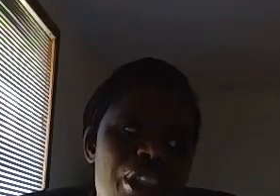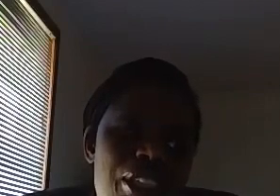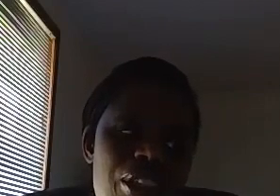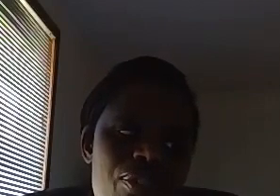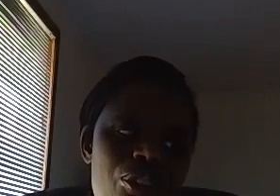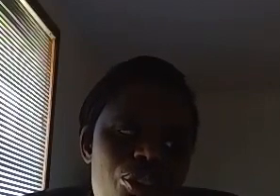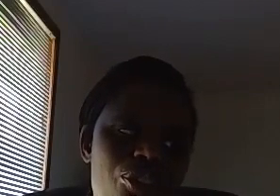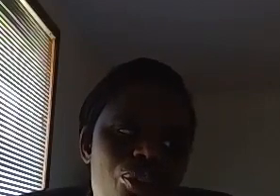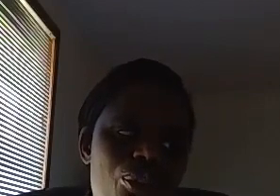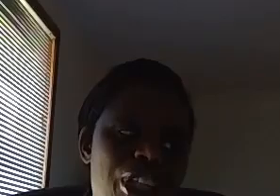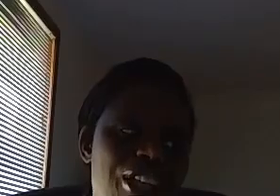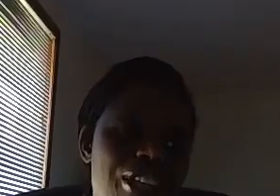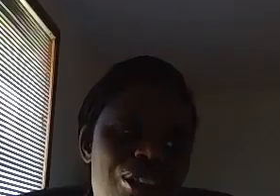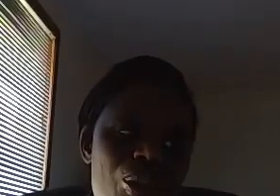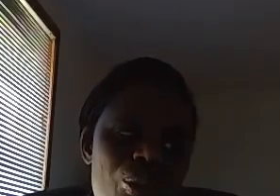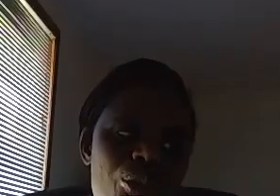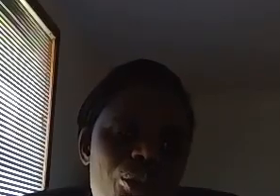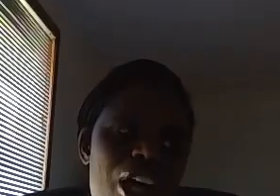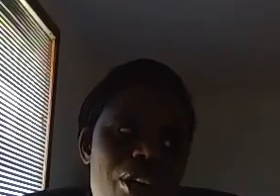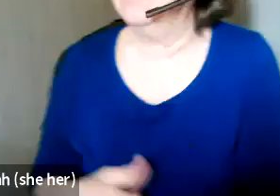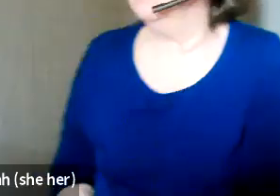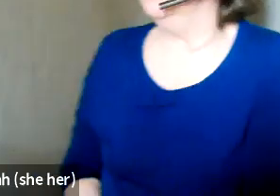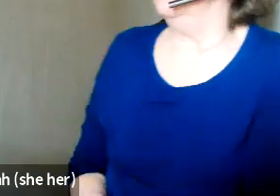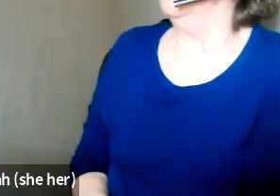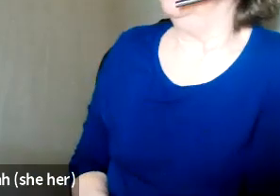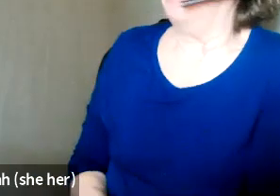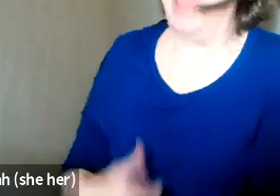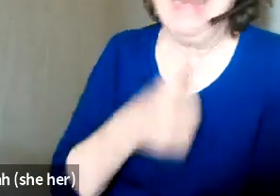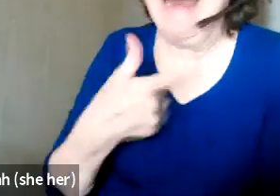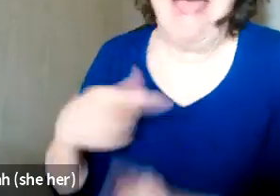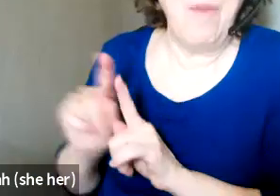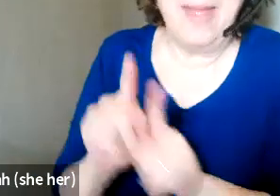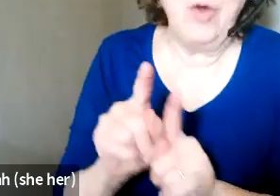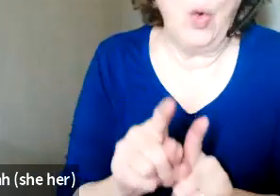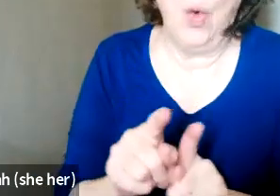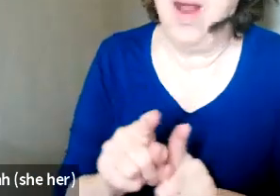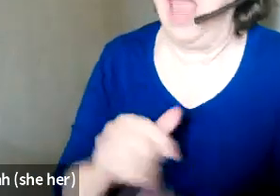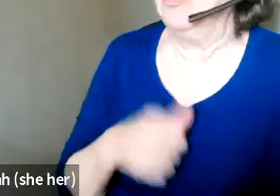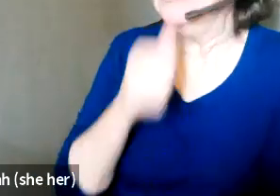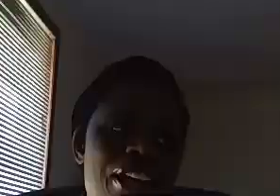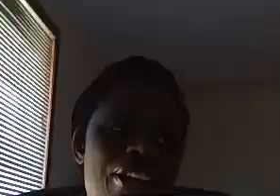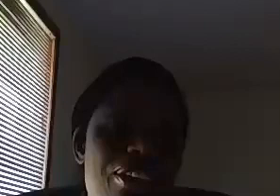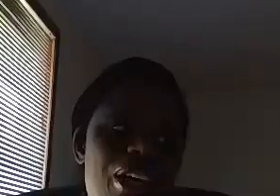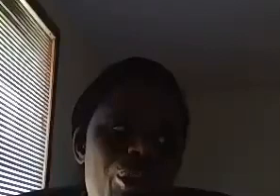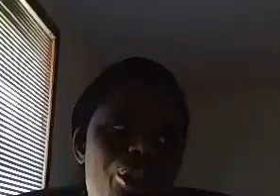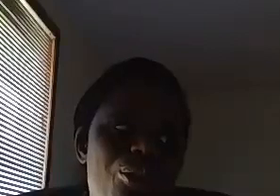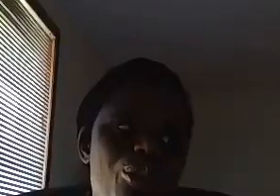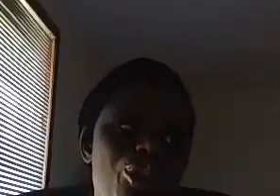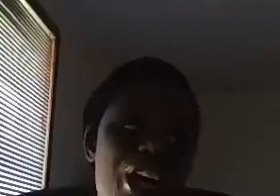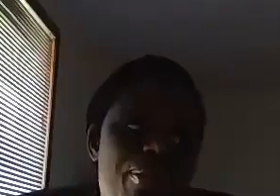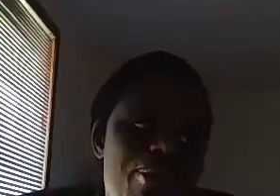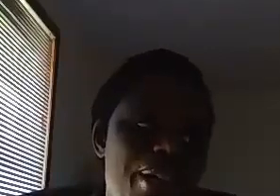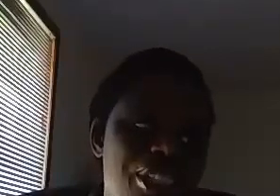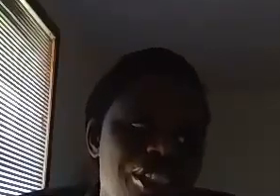mentor and I suffered through it. I didn't know who to talk to. And I went